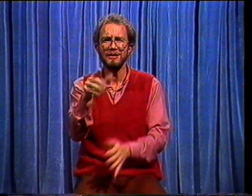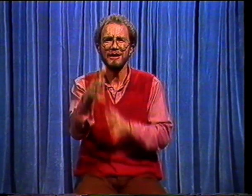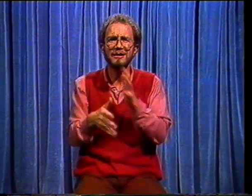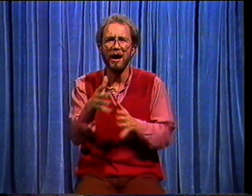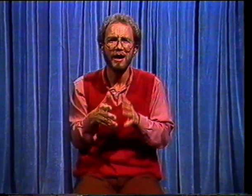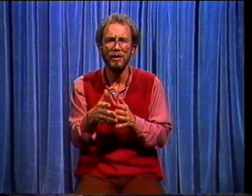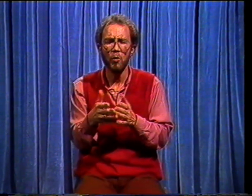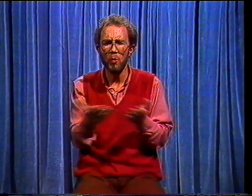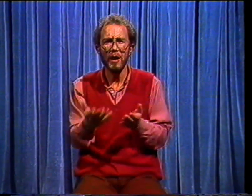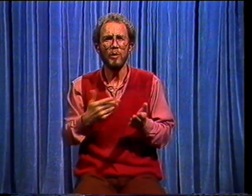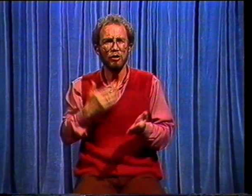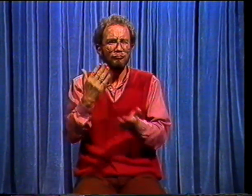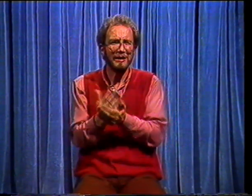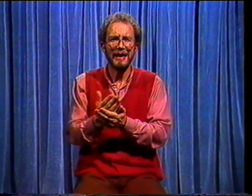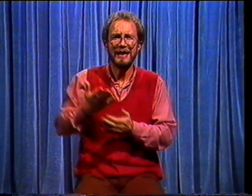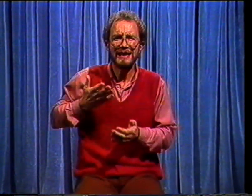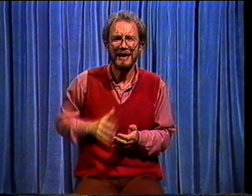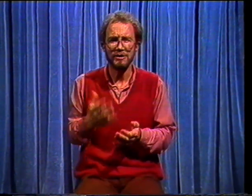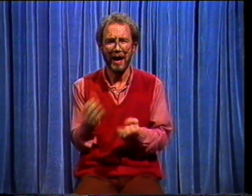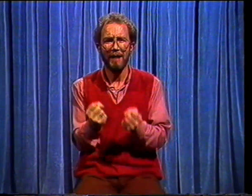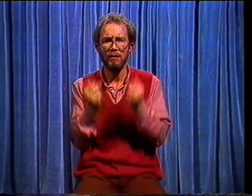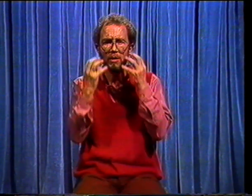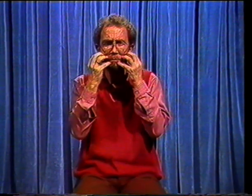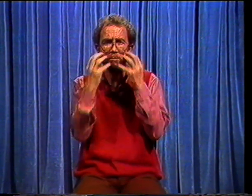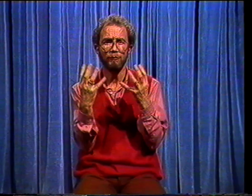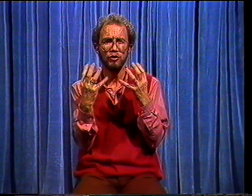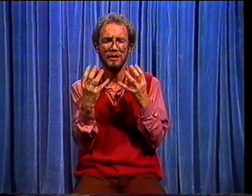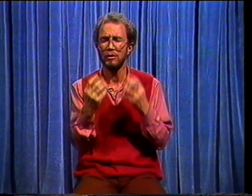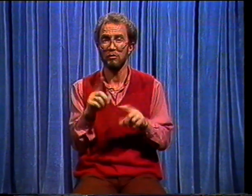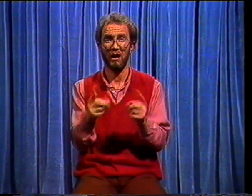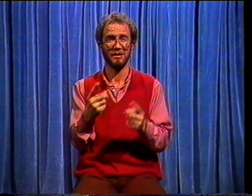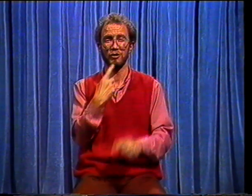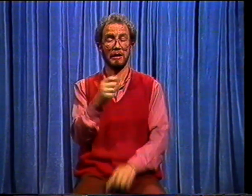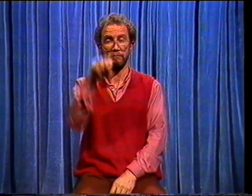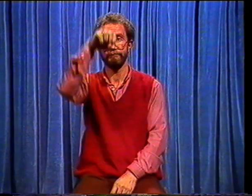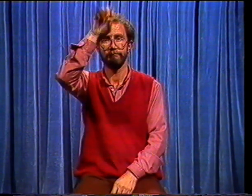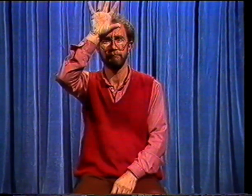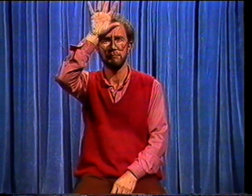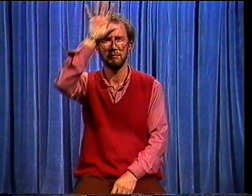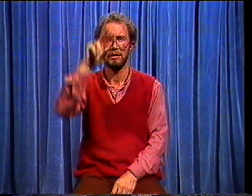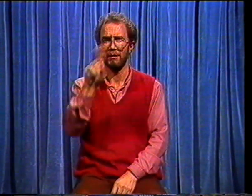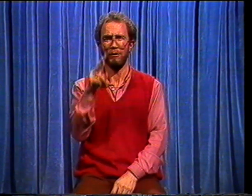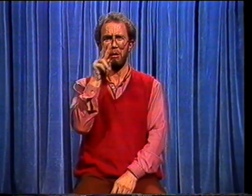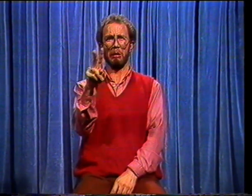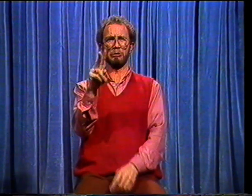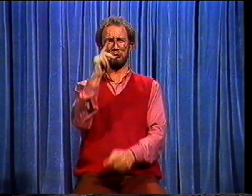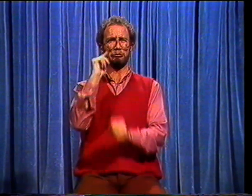That's a sign where we really need to have puffed cheeks. You can't just say, it would look